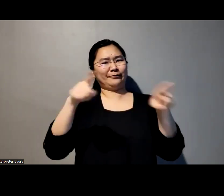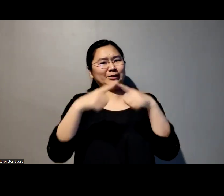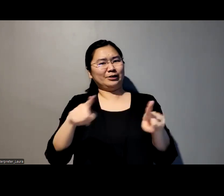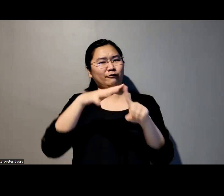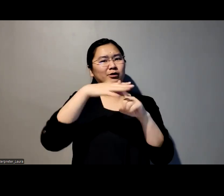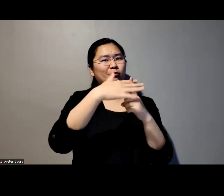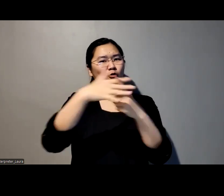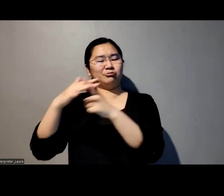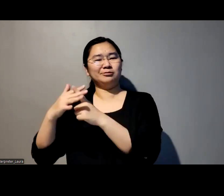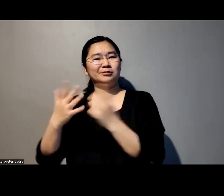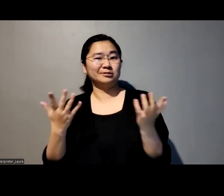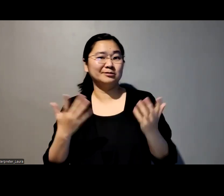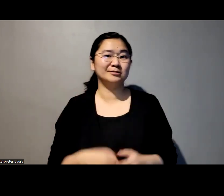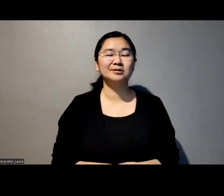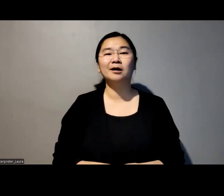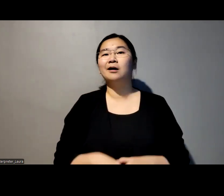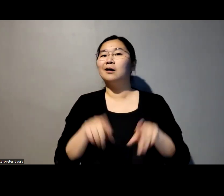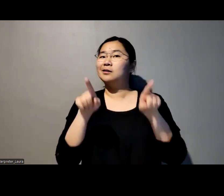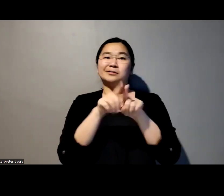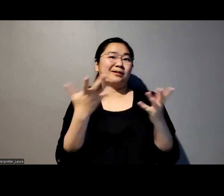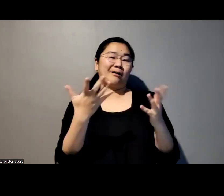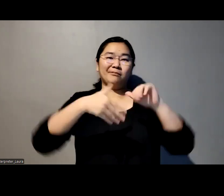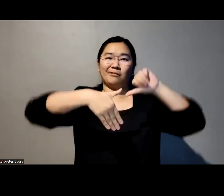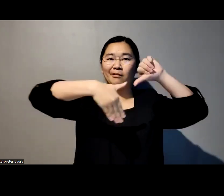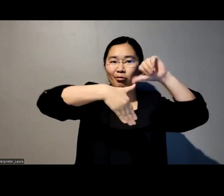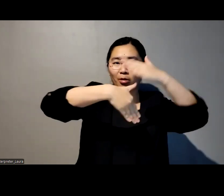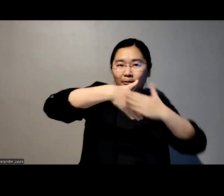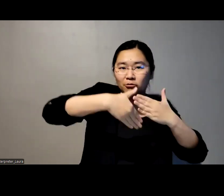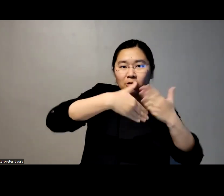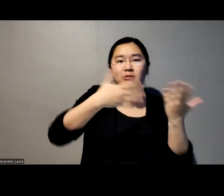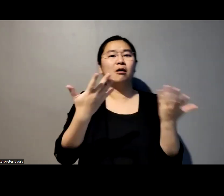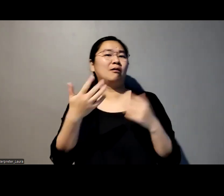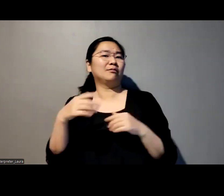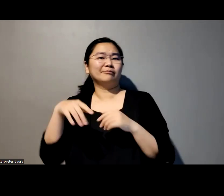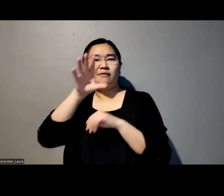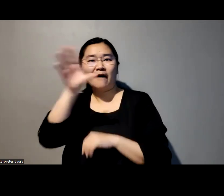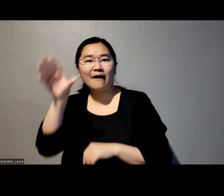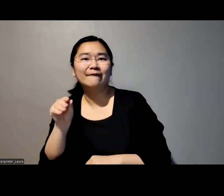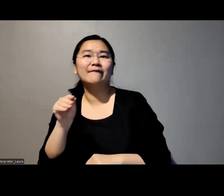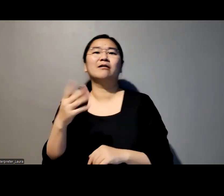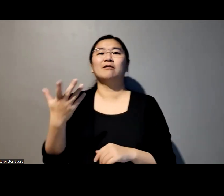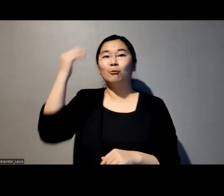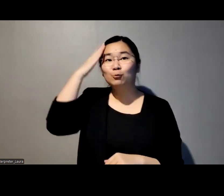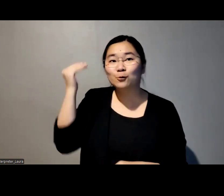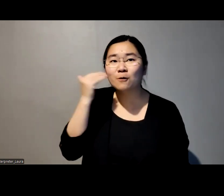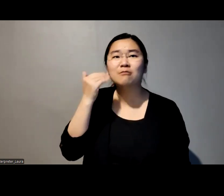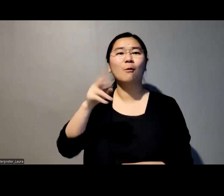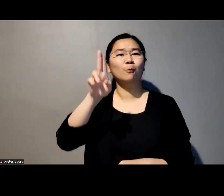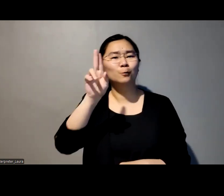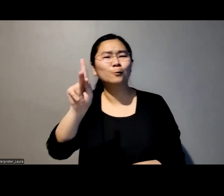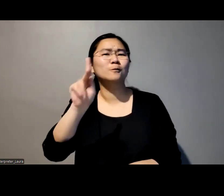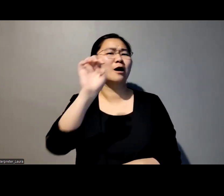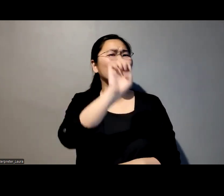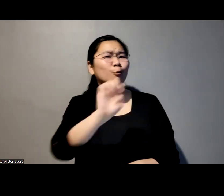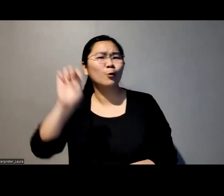us to round up discussions. So before I pass on to them, just a little